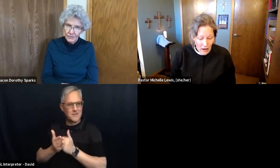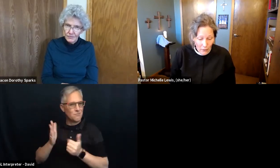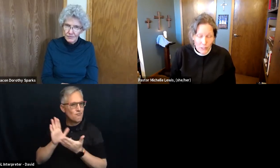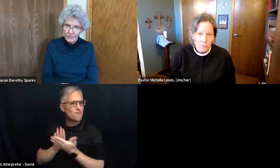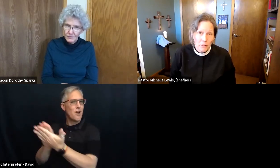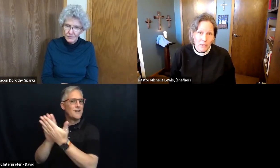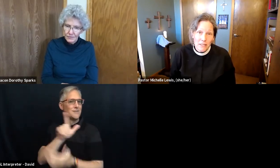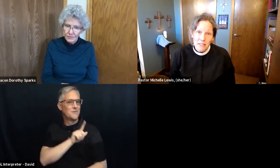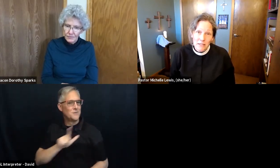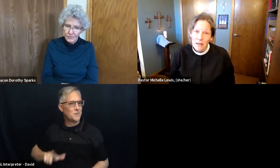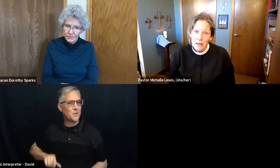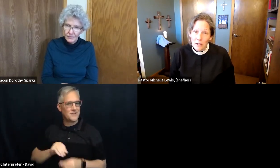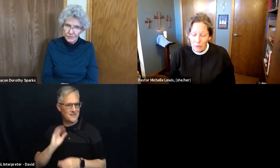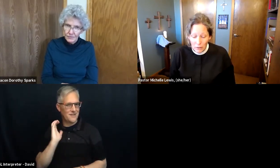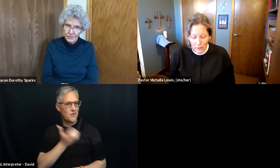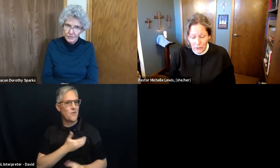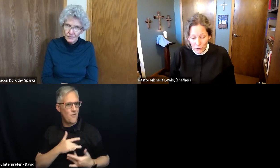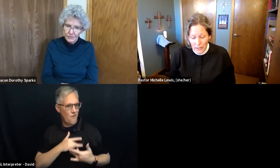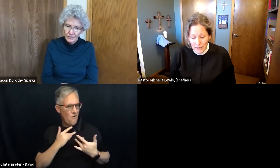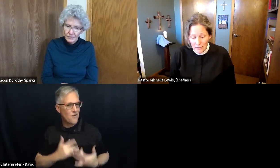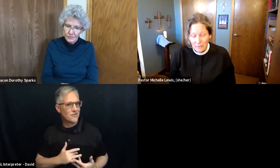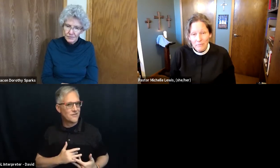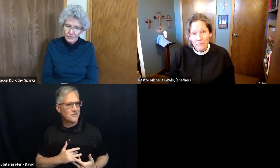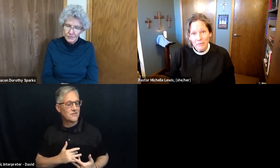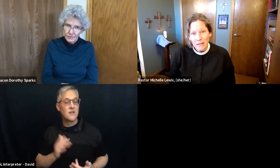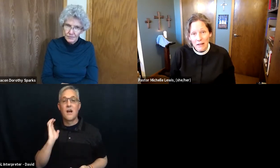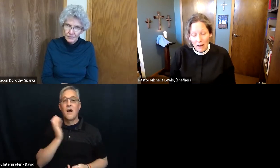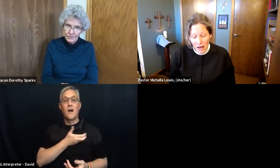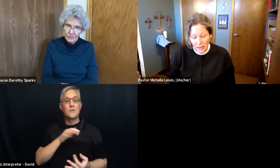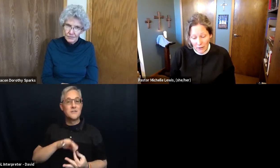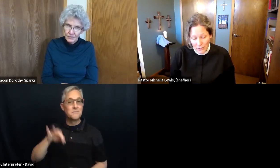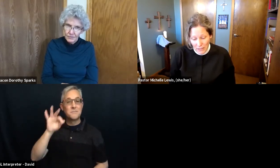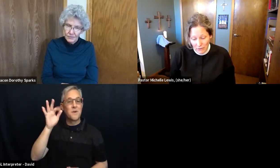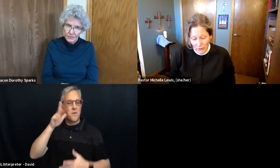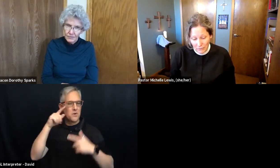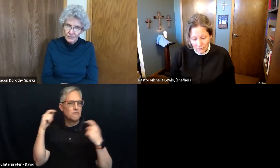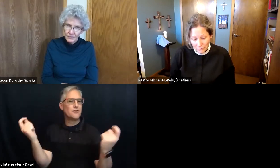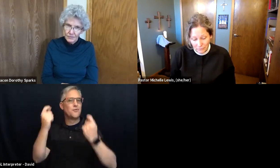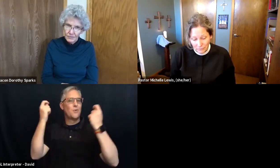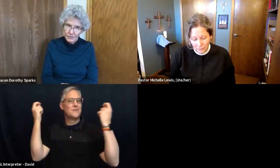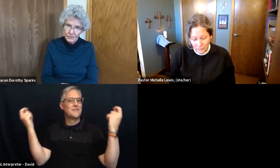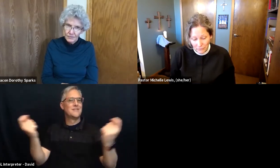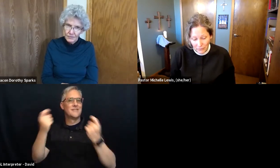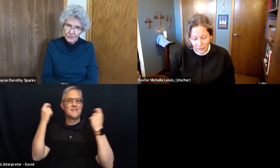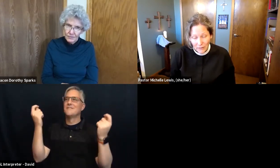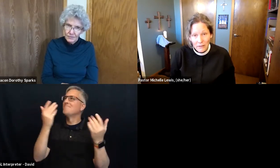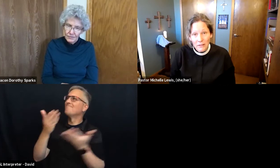that our spirits will rejoice in God, our Savior,